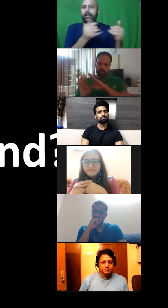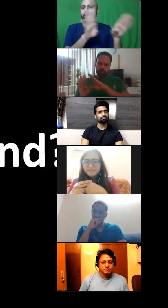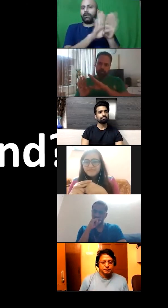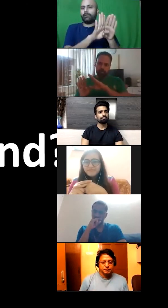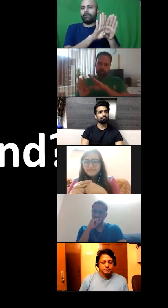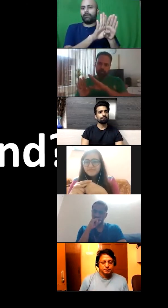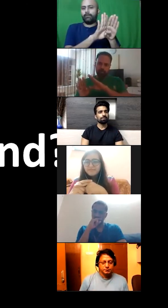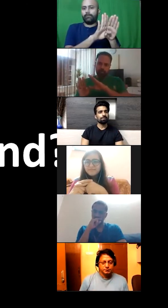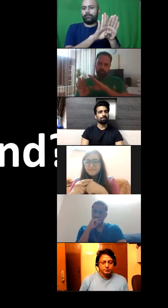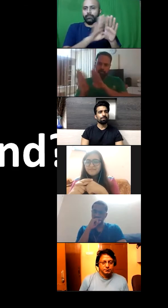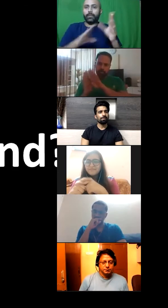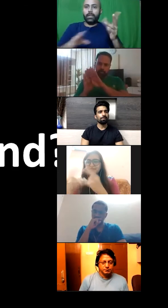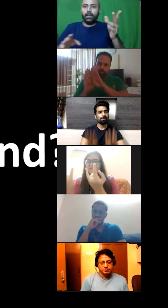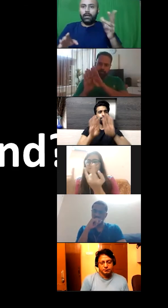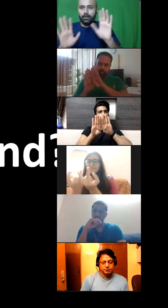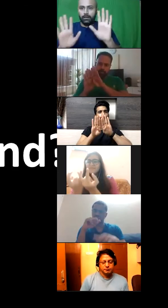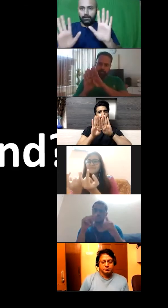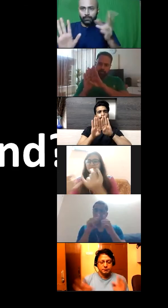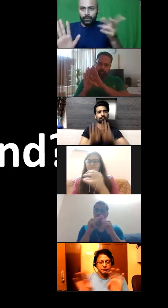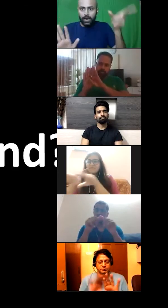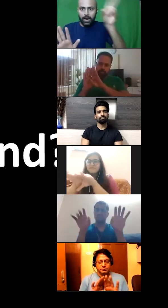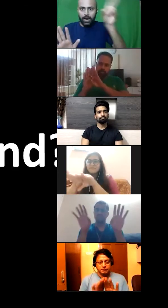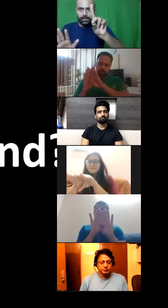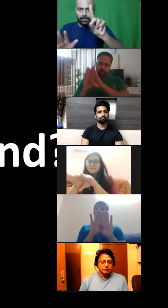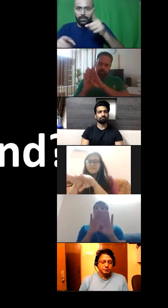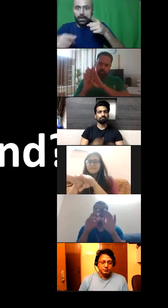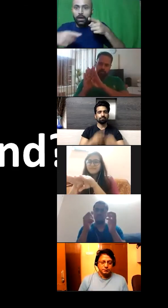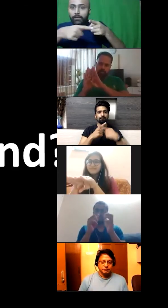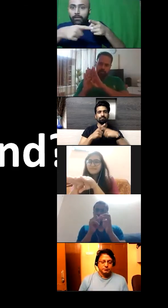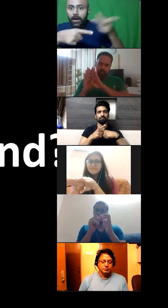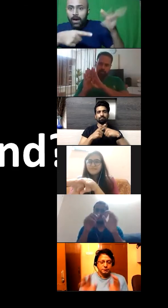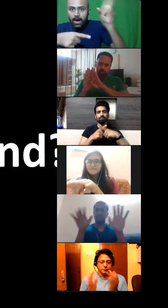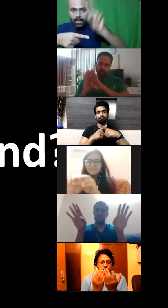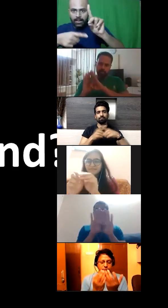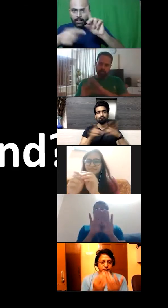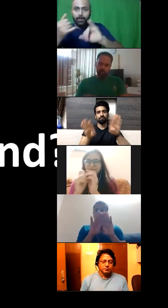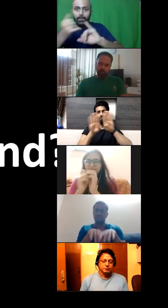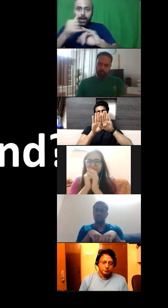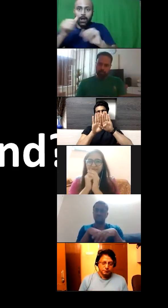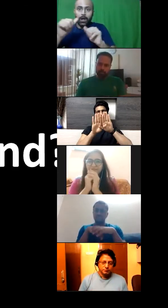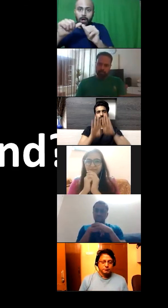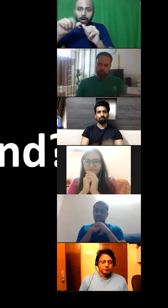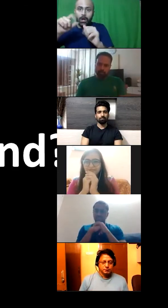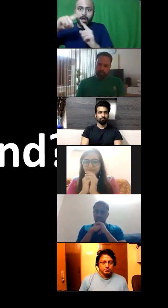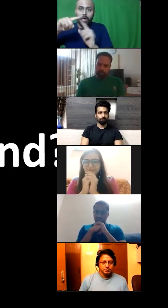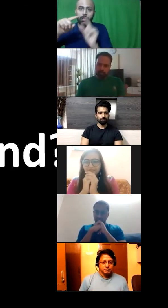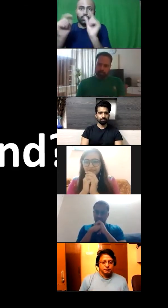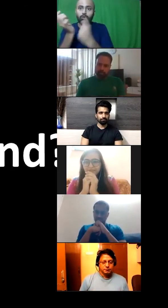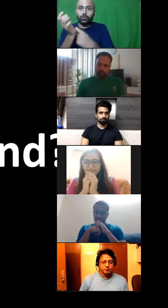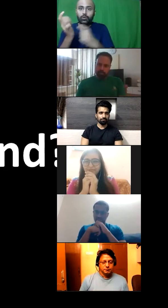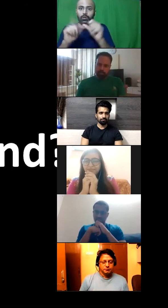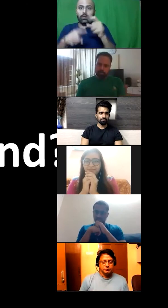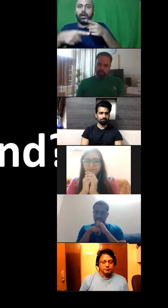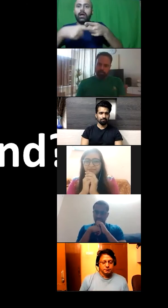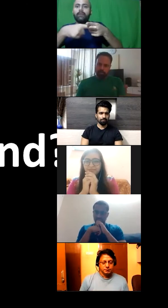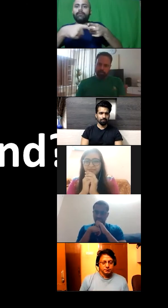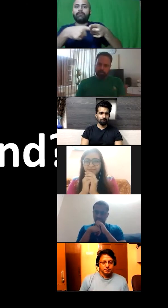this is a sign like we are closing, the shops are closed. Okay, I will show the sign once again. For